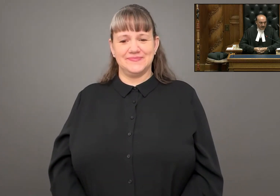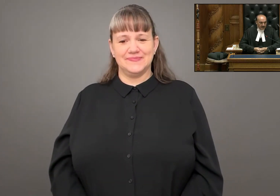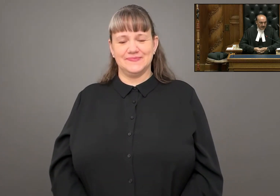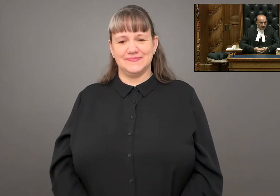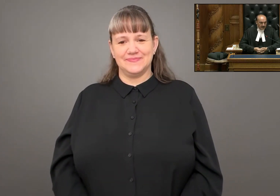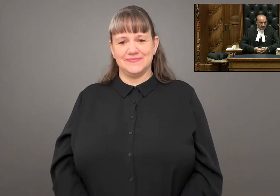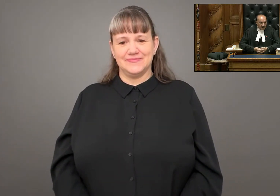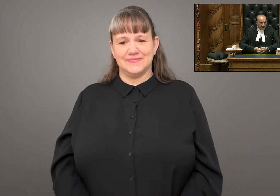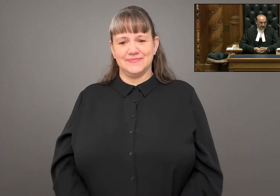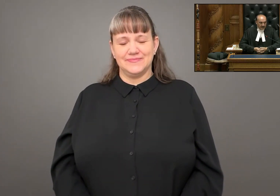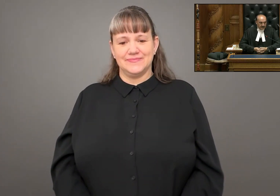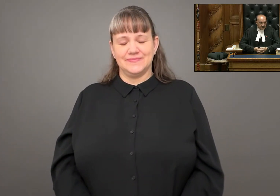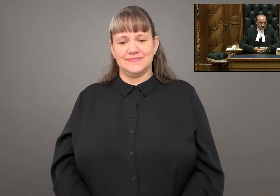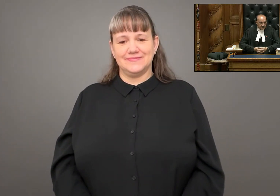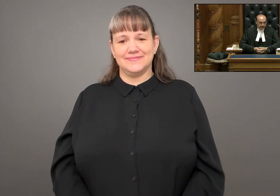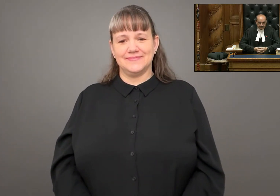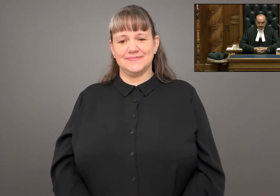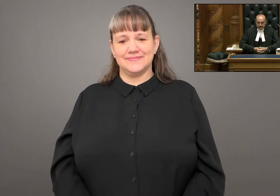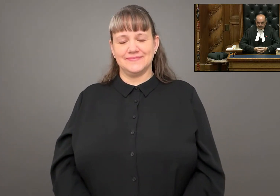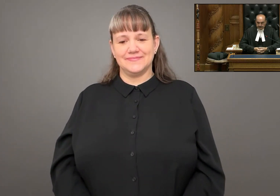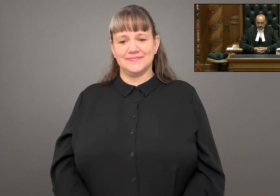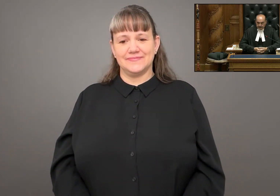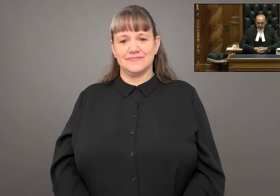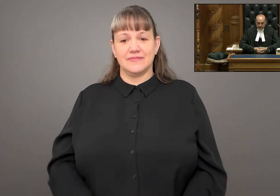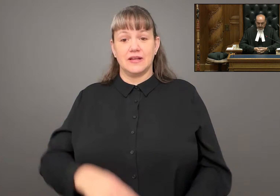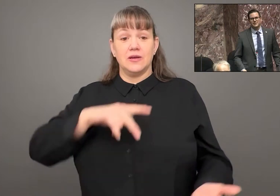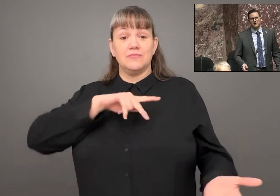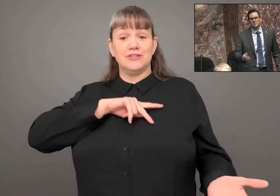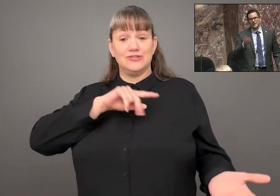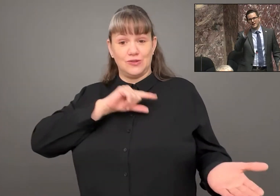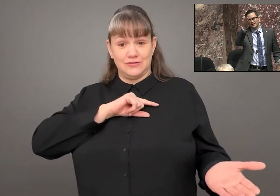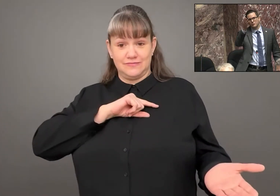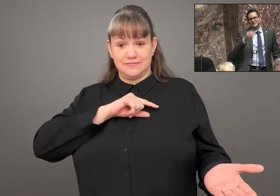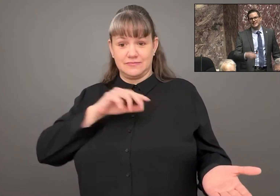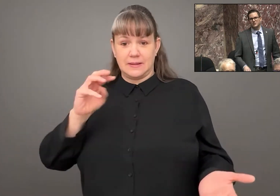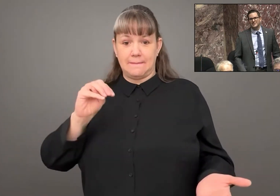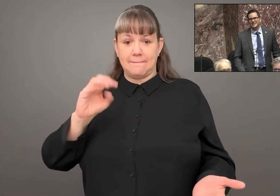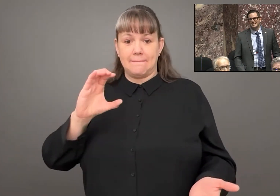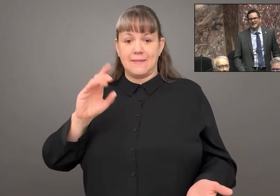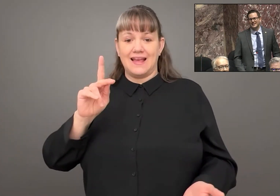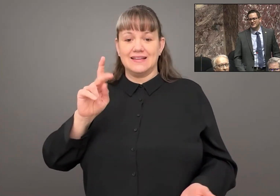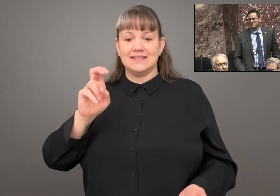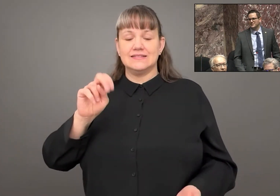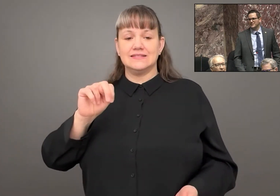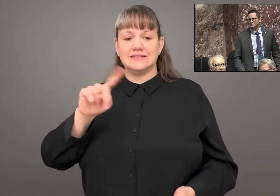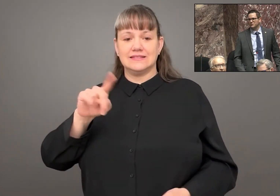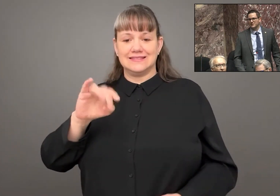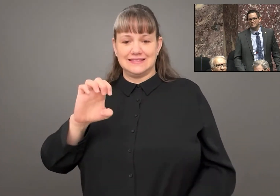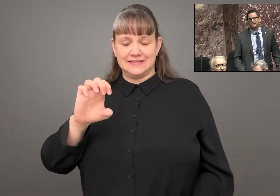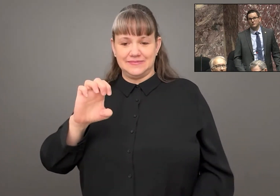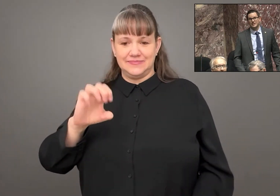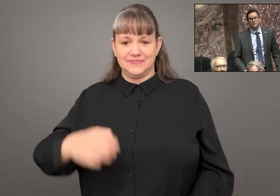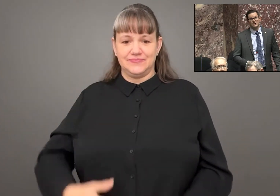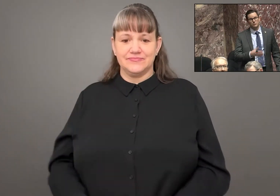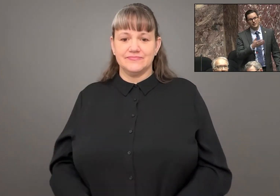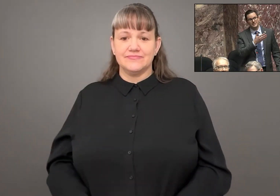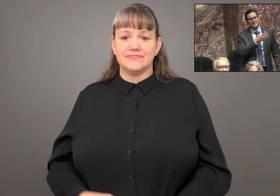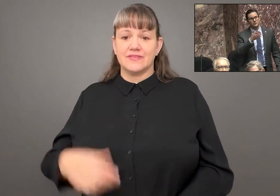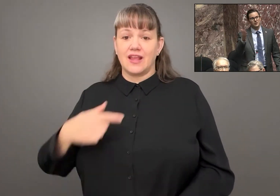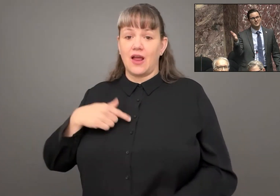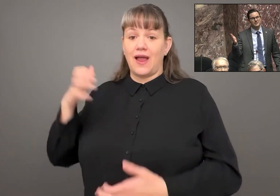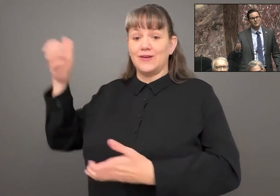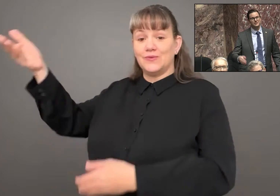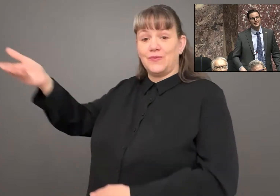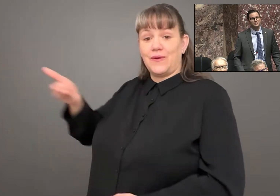Member for Prince George Mackenzie. Mr. Speaker, I'd like to welcome Chris Aitchison and the BC Construction Association, as well